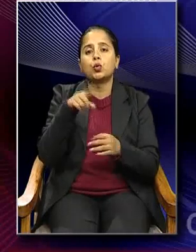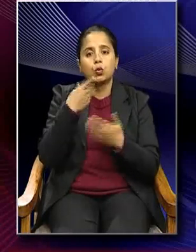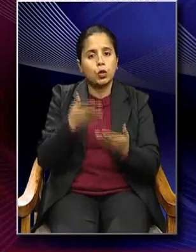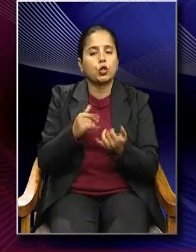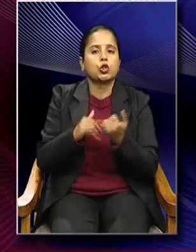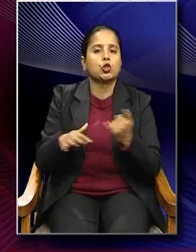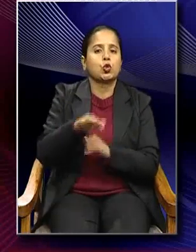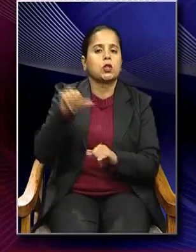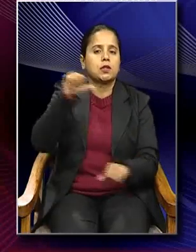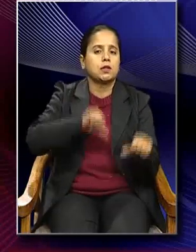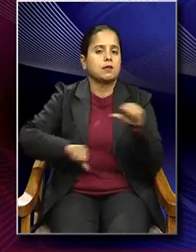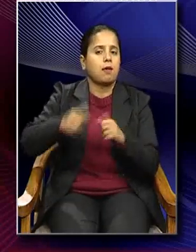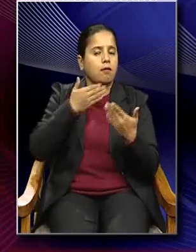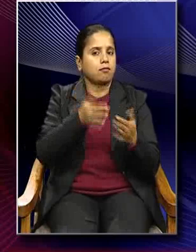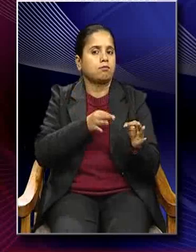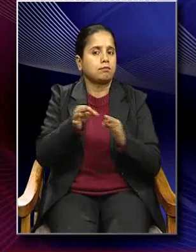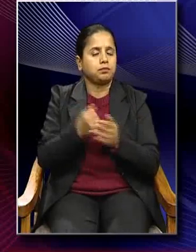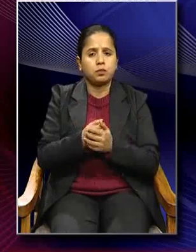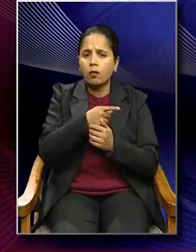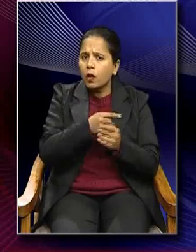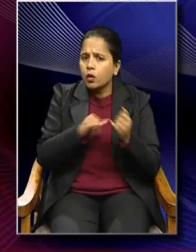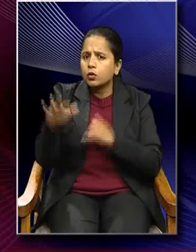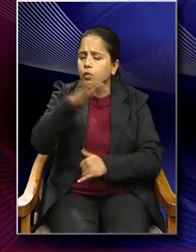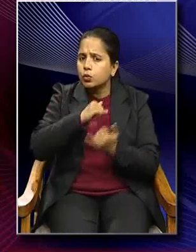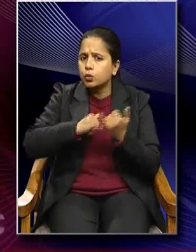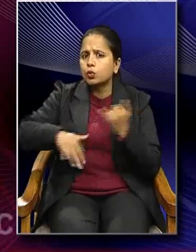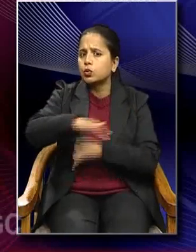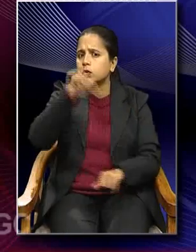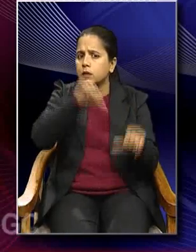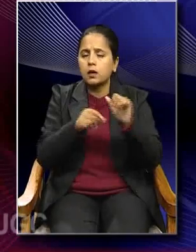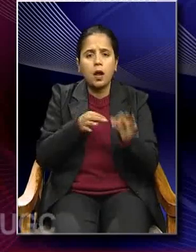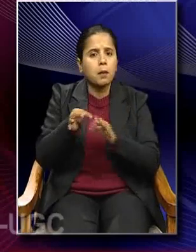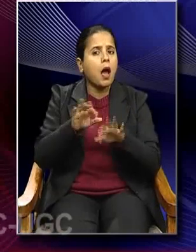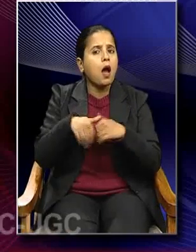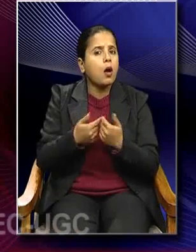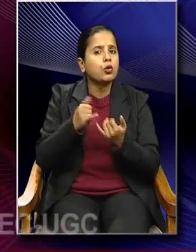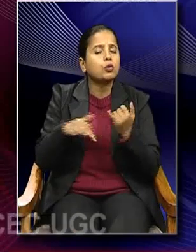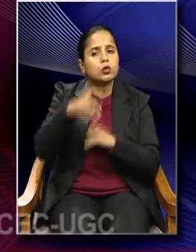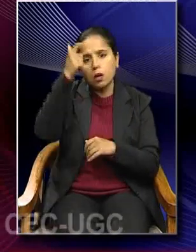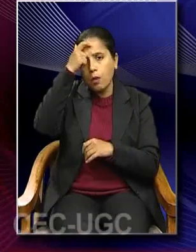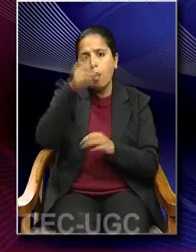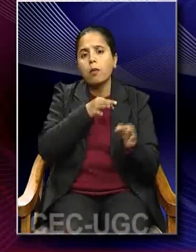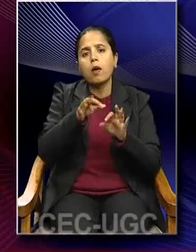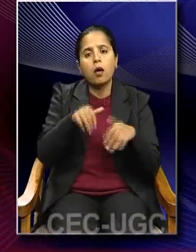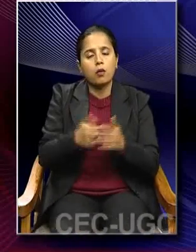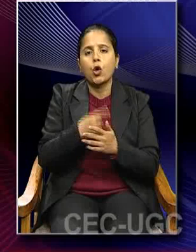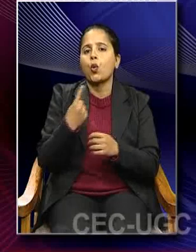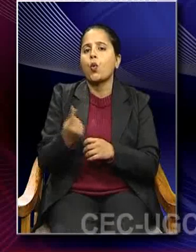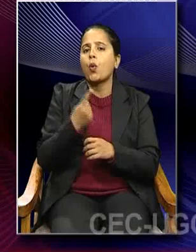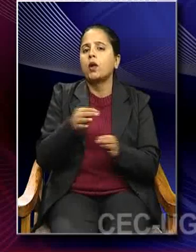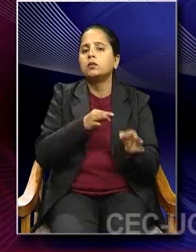social scientist. And how will the social scientist define the social problem?